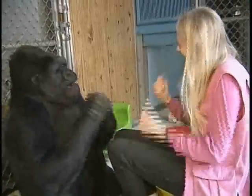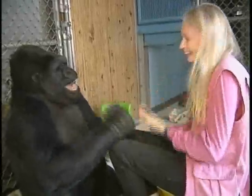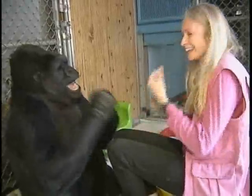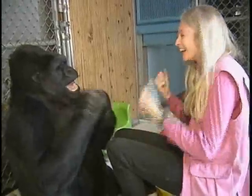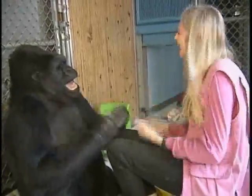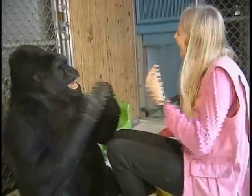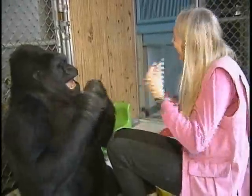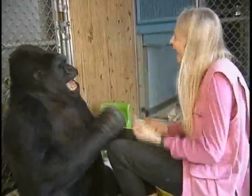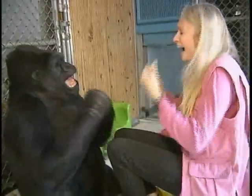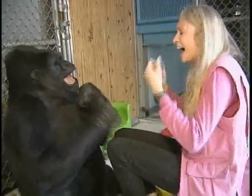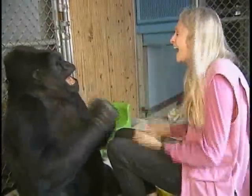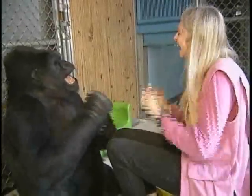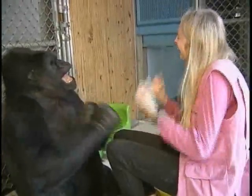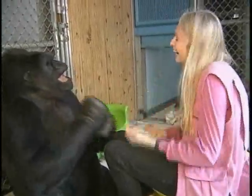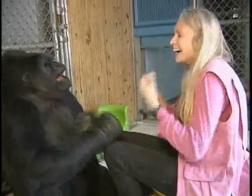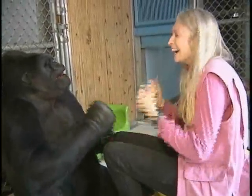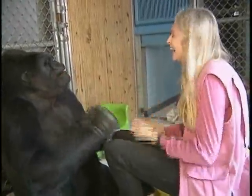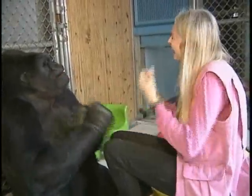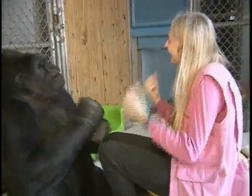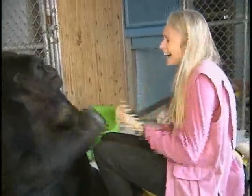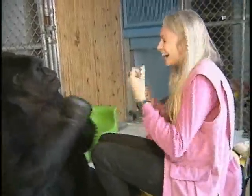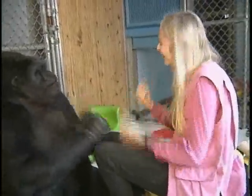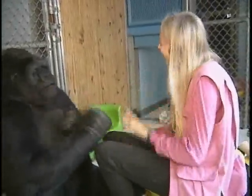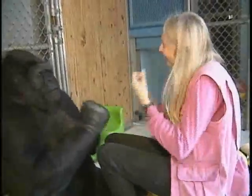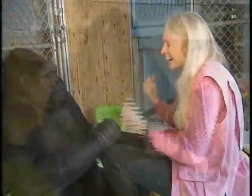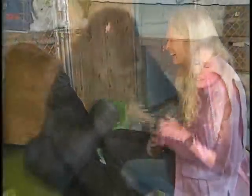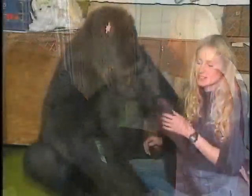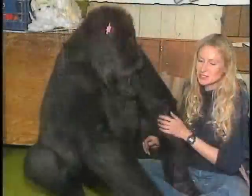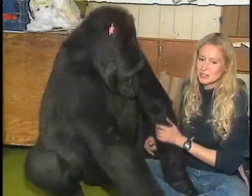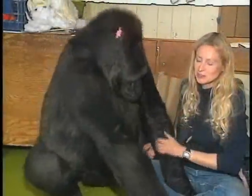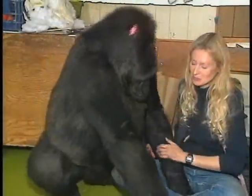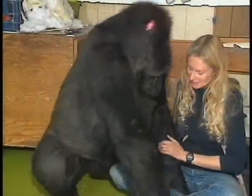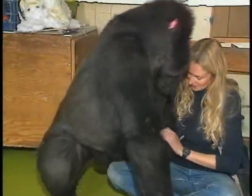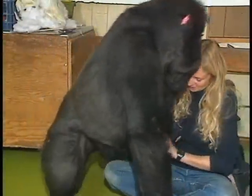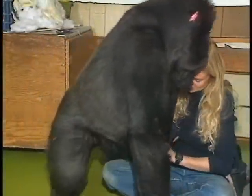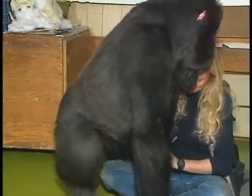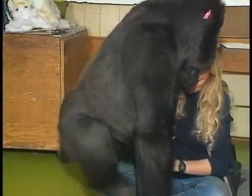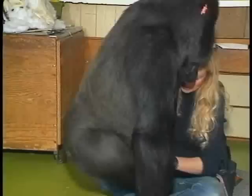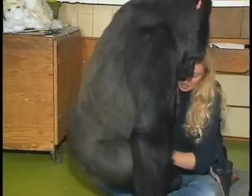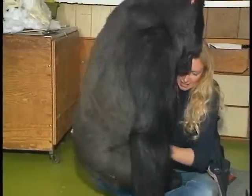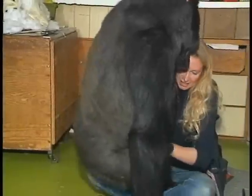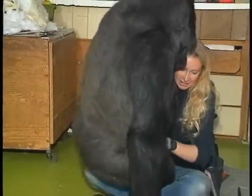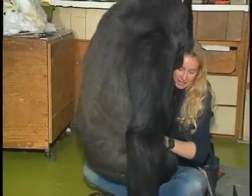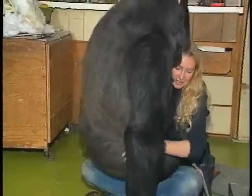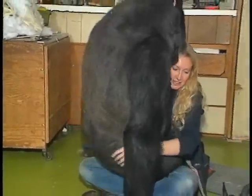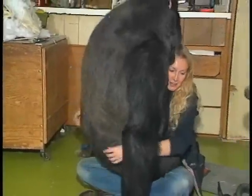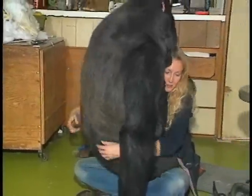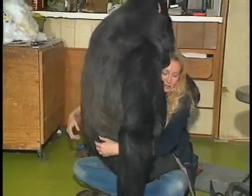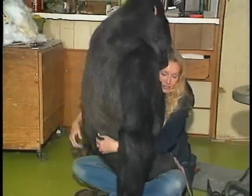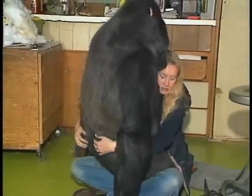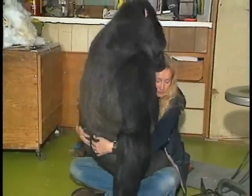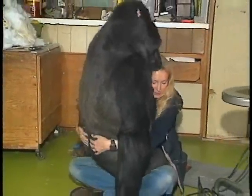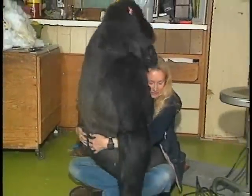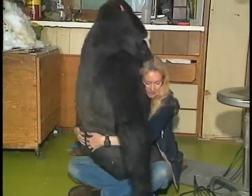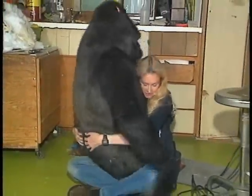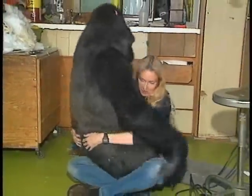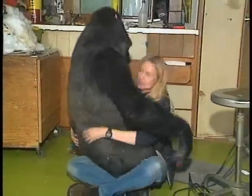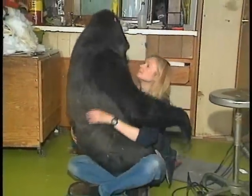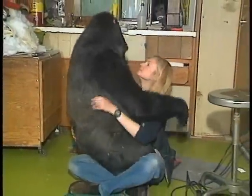emotional bond has been formed, just like between a mother and child. And you can't just sever that bond without extreme